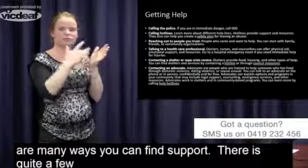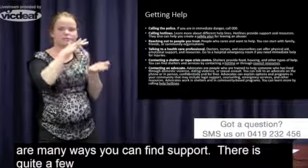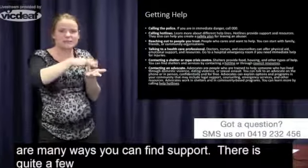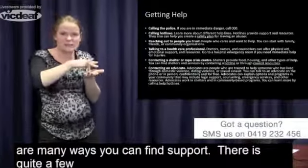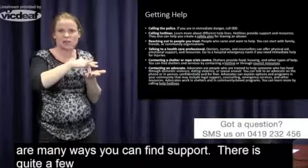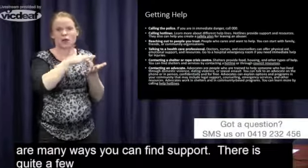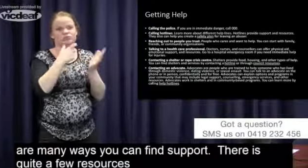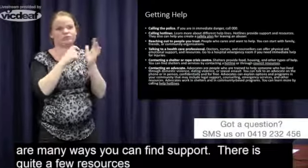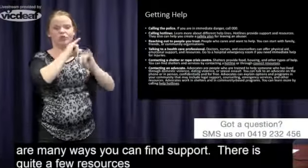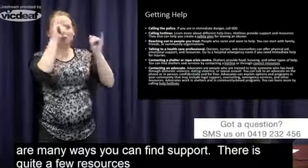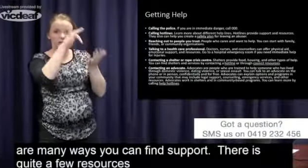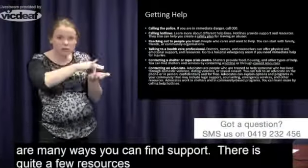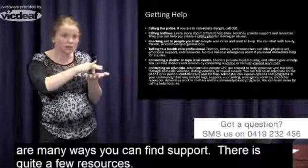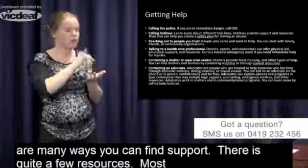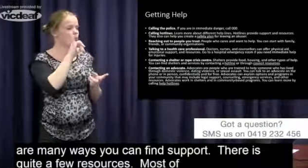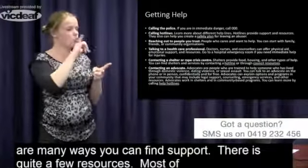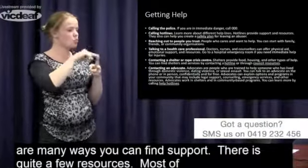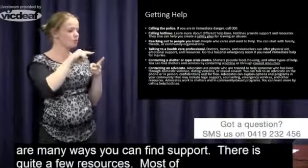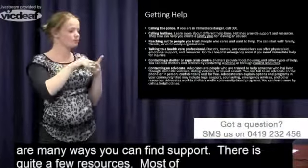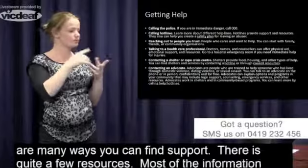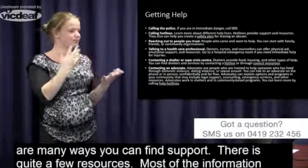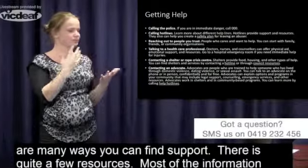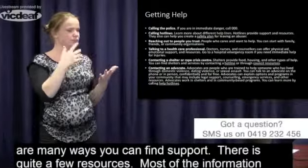and most of the information is about crisis centres,